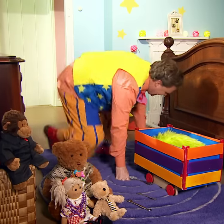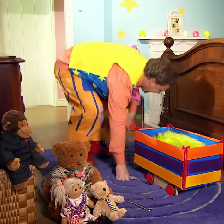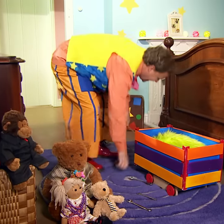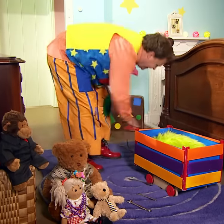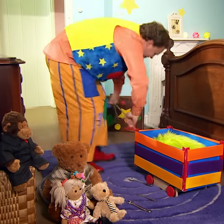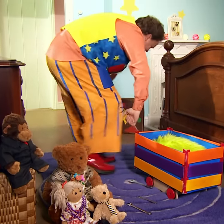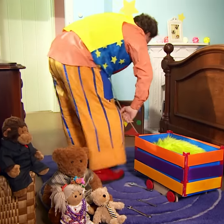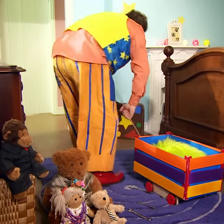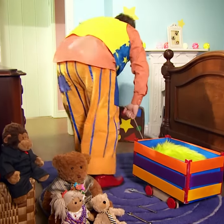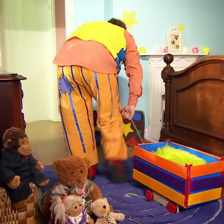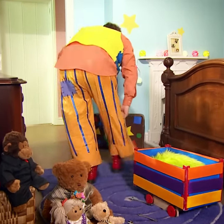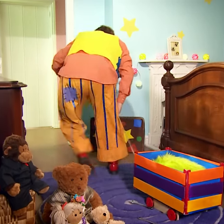then! Mr. Tumble!